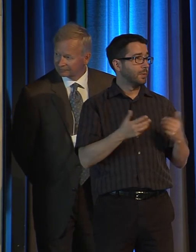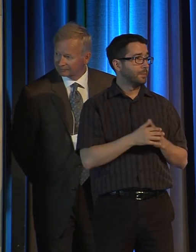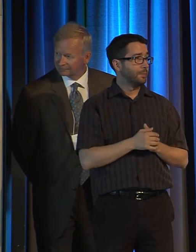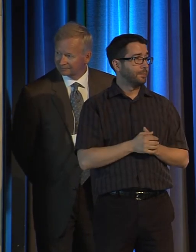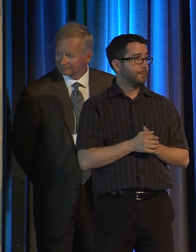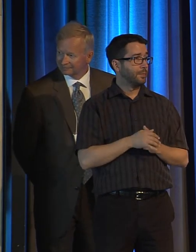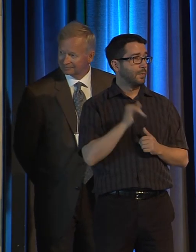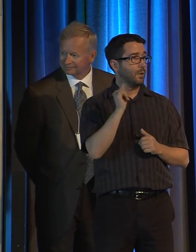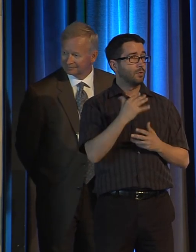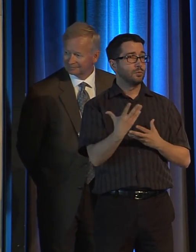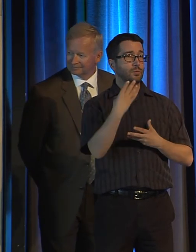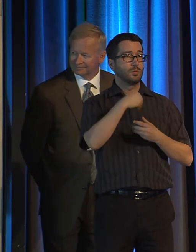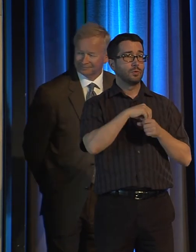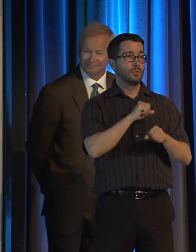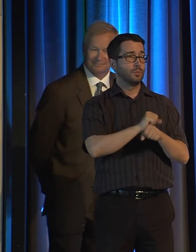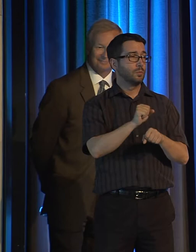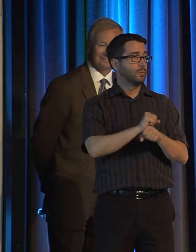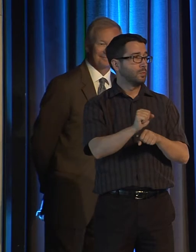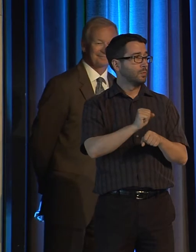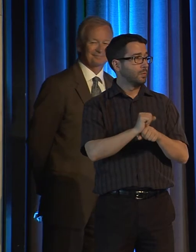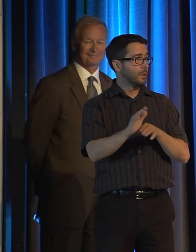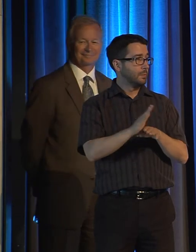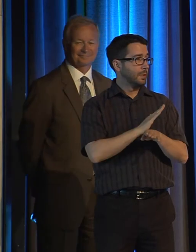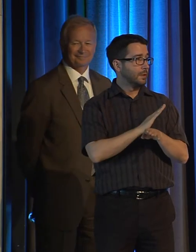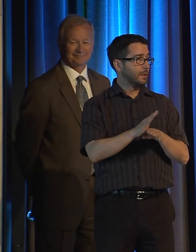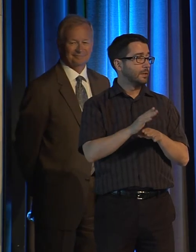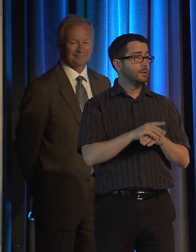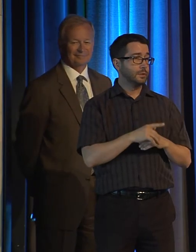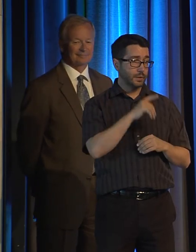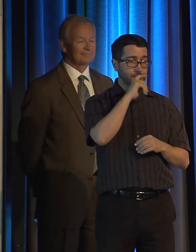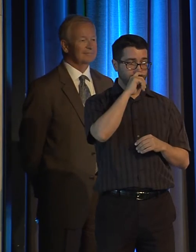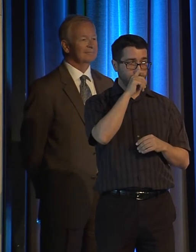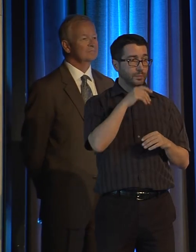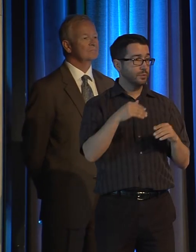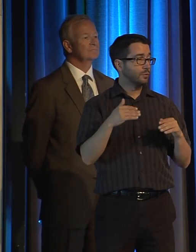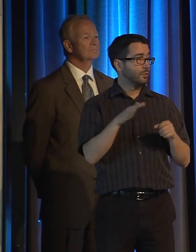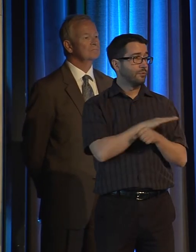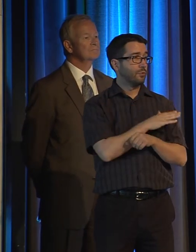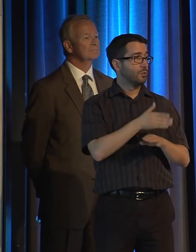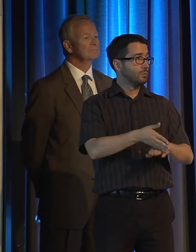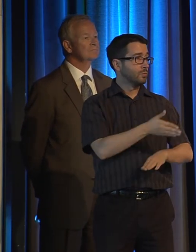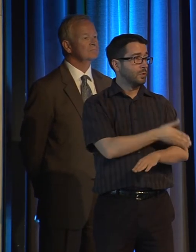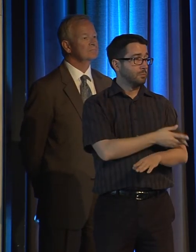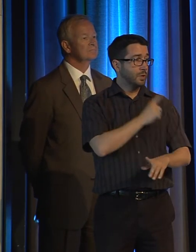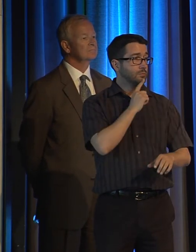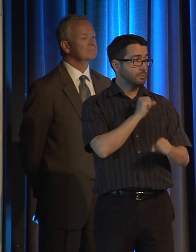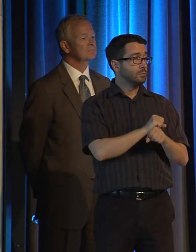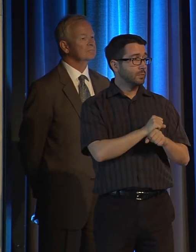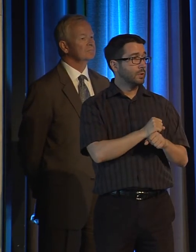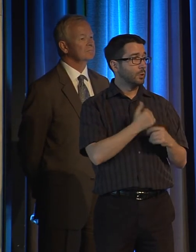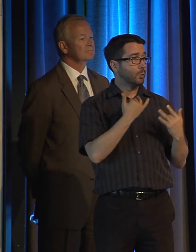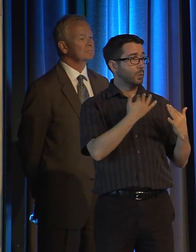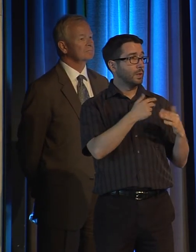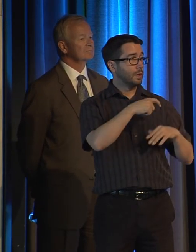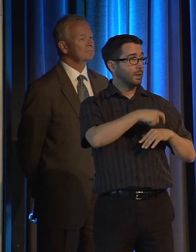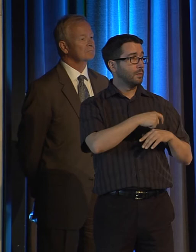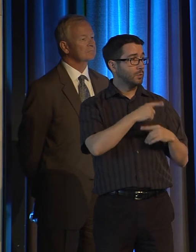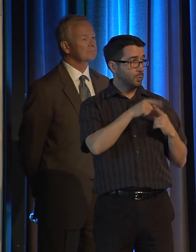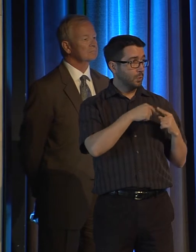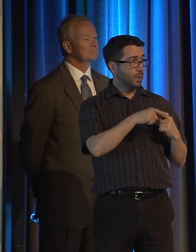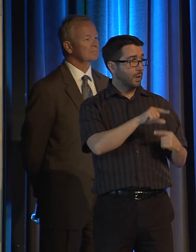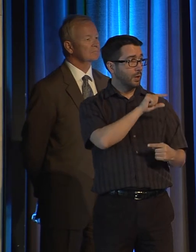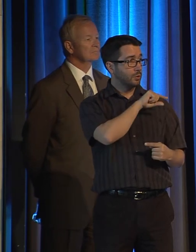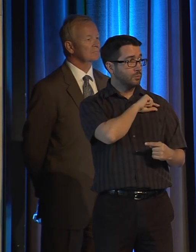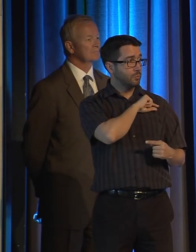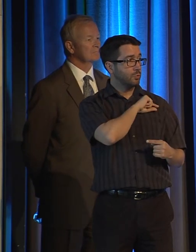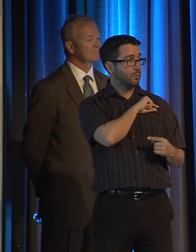So it was a whole process improvement, and indeed, we have reduced the wait times for once you're eligible for long-term